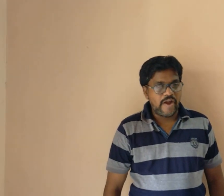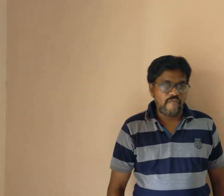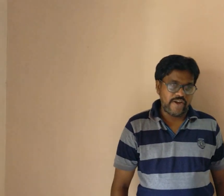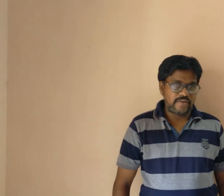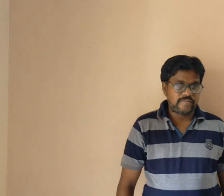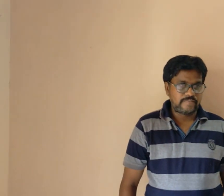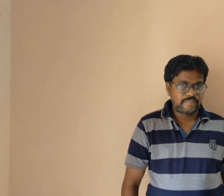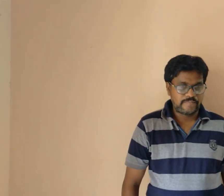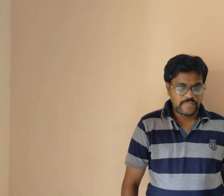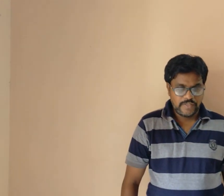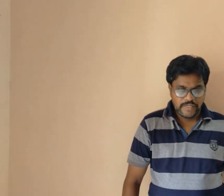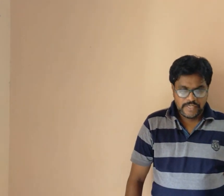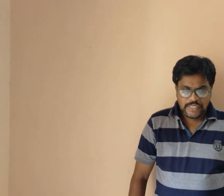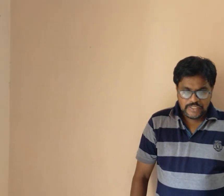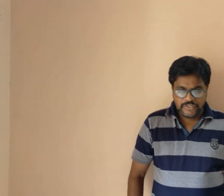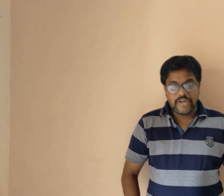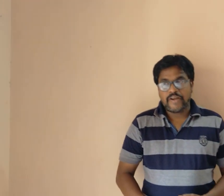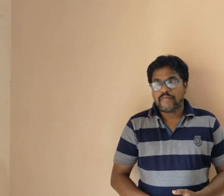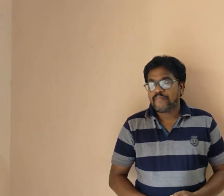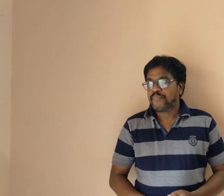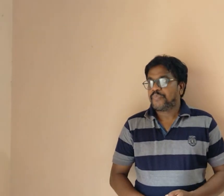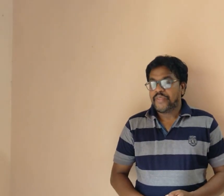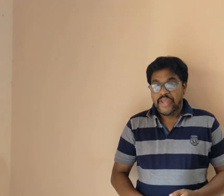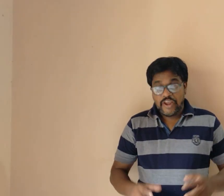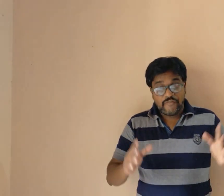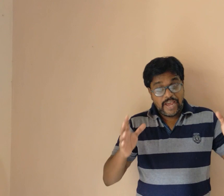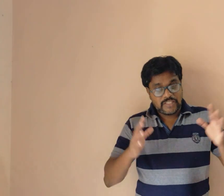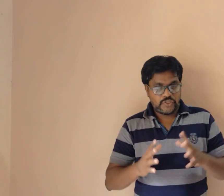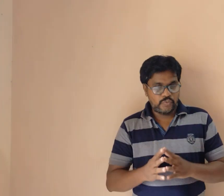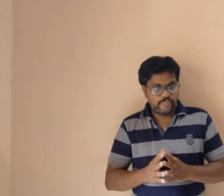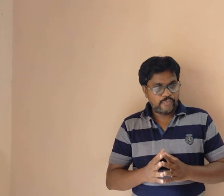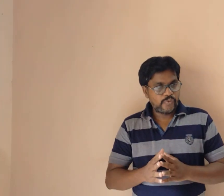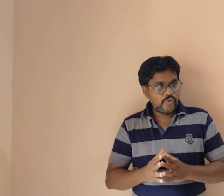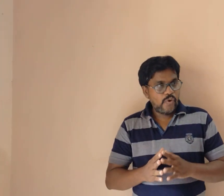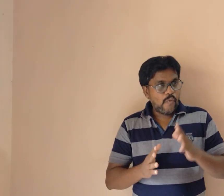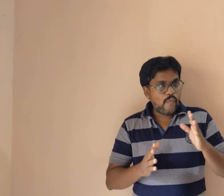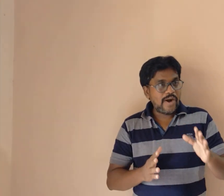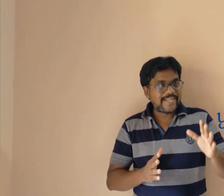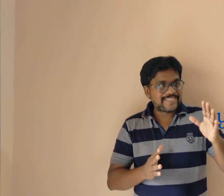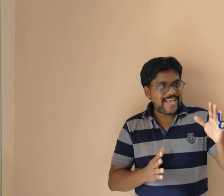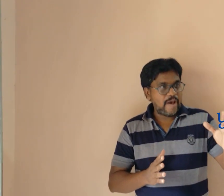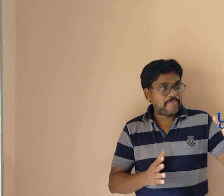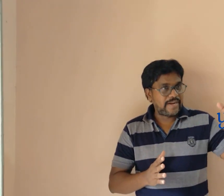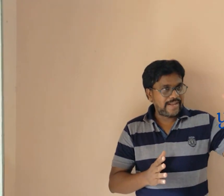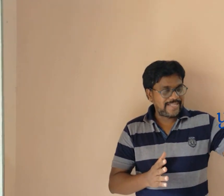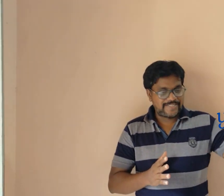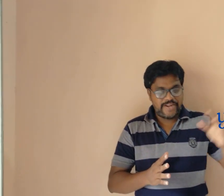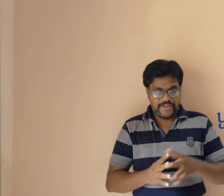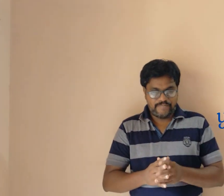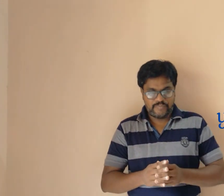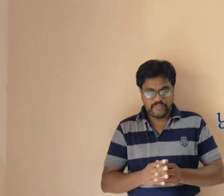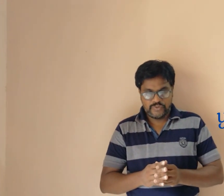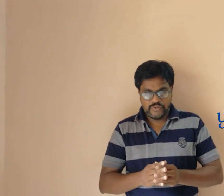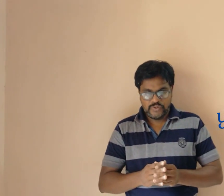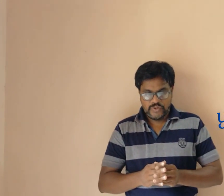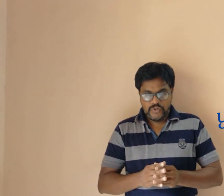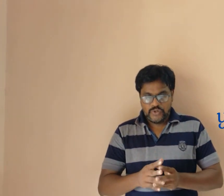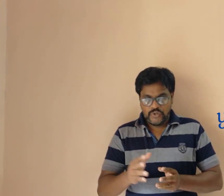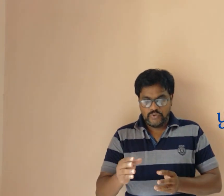when. Children, if I ask you what has happened yesterday, you would